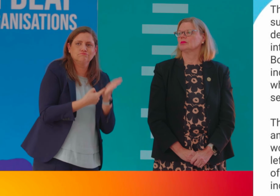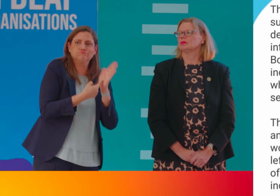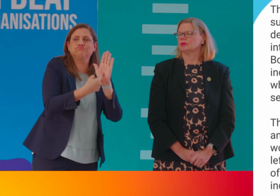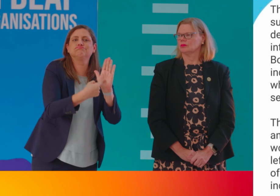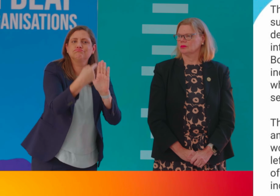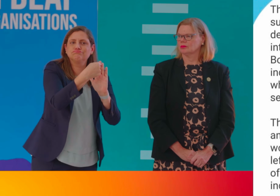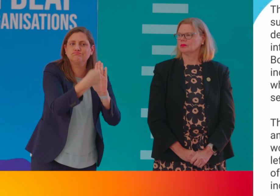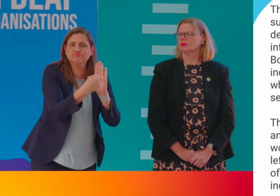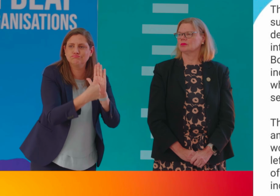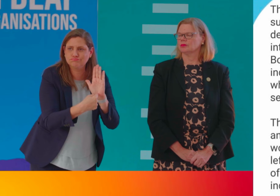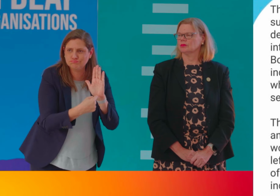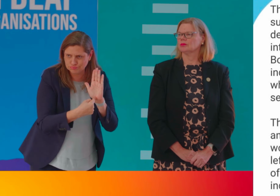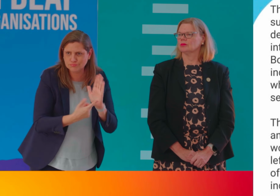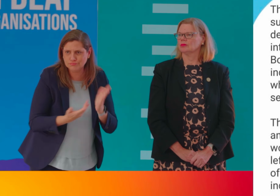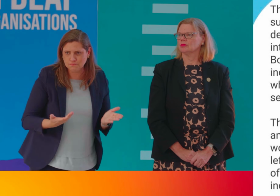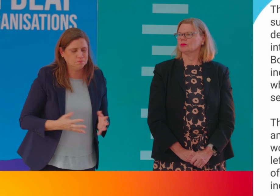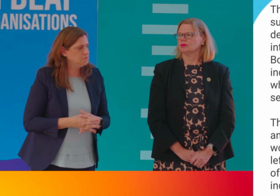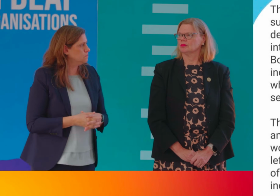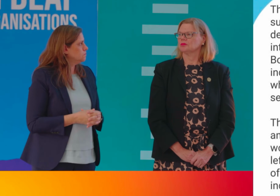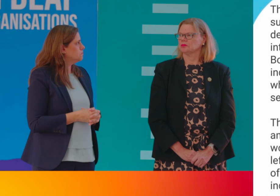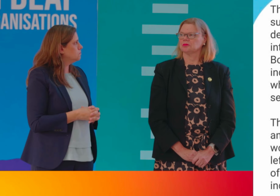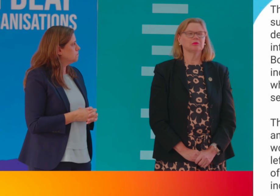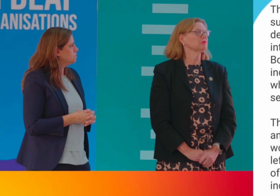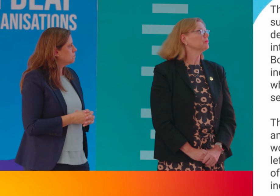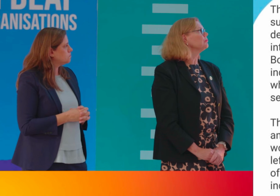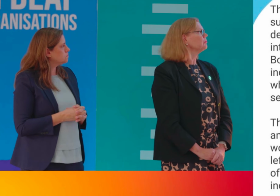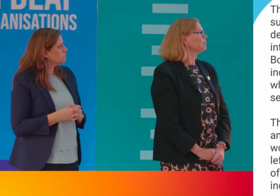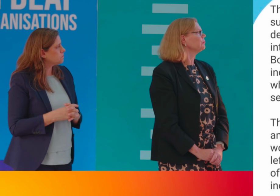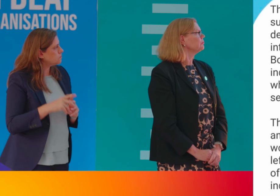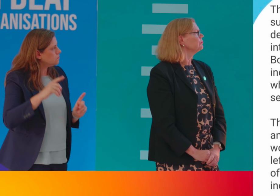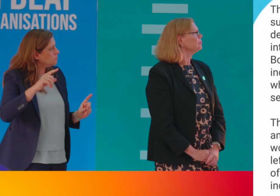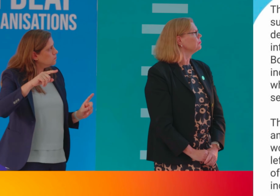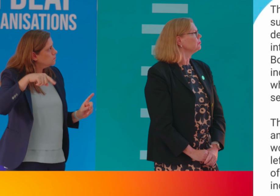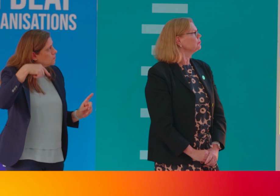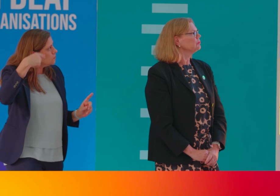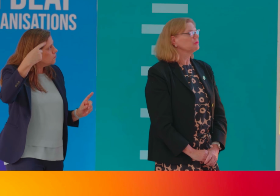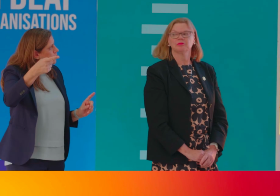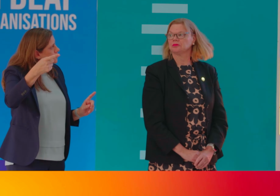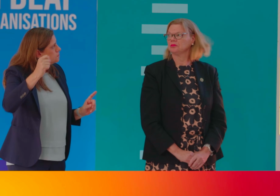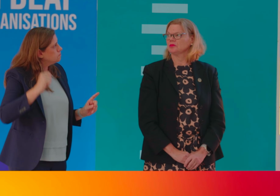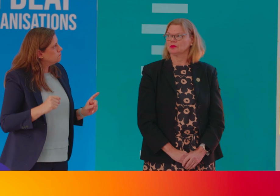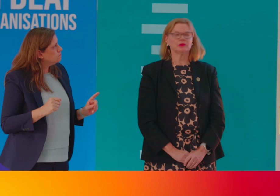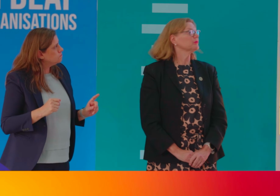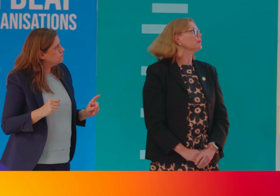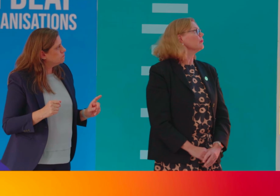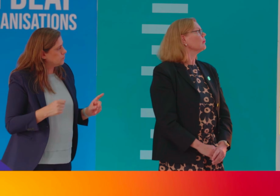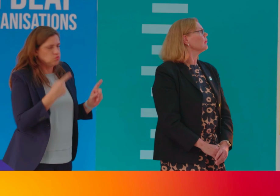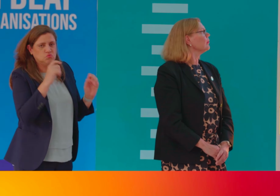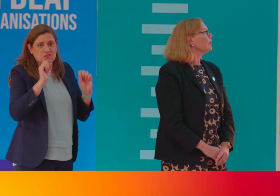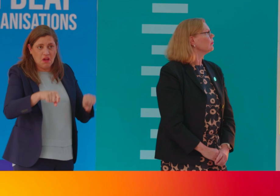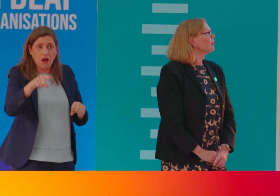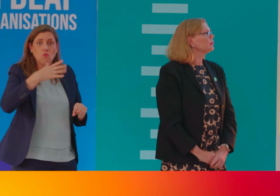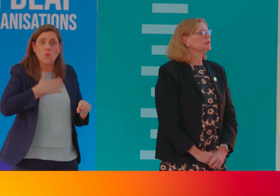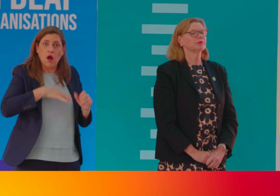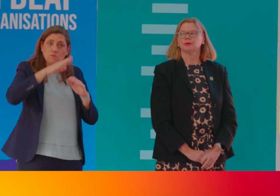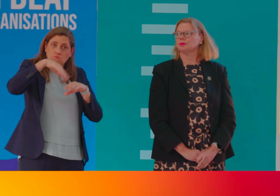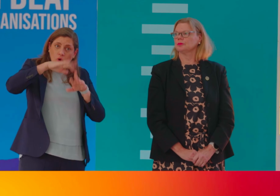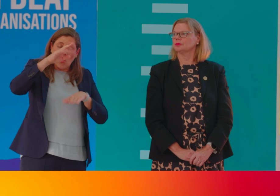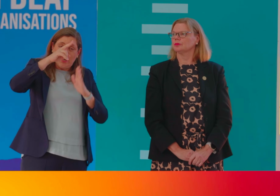global level while also enabling national level advocacy that is data-driven. Next slide, please.